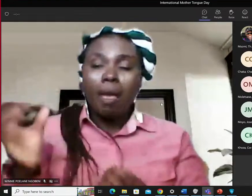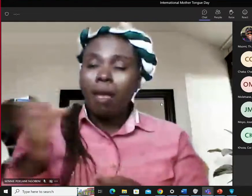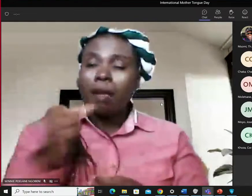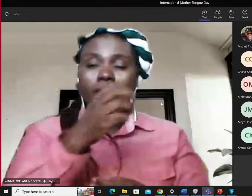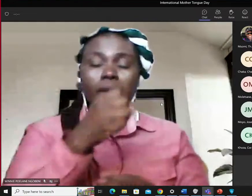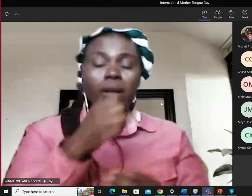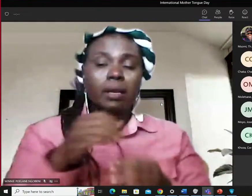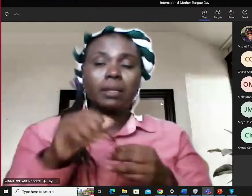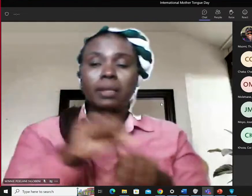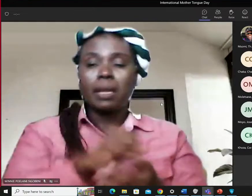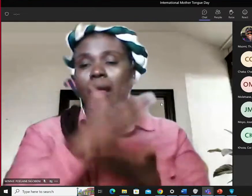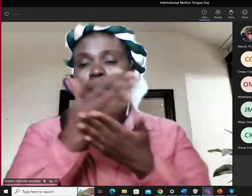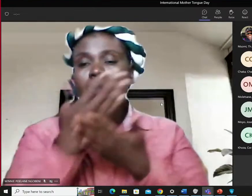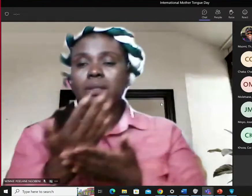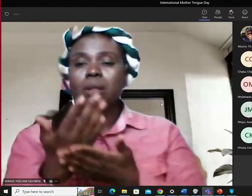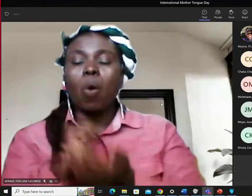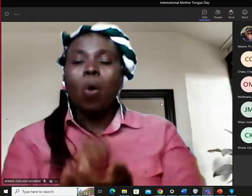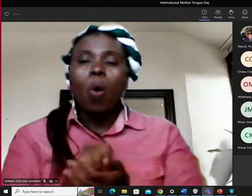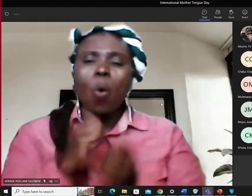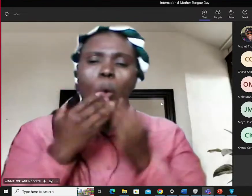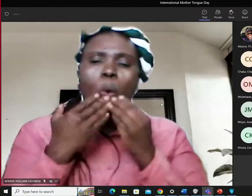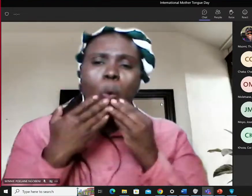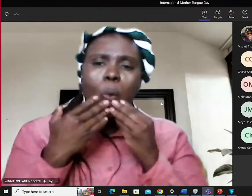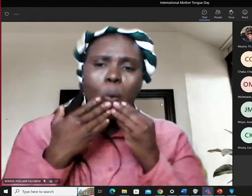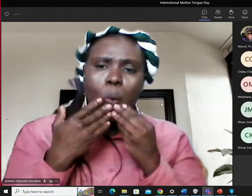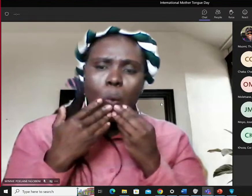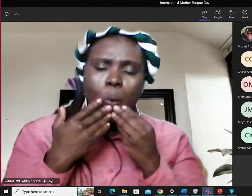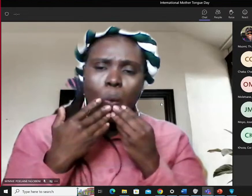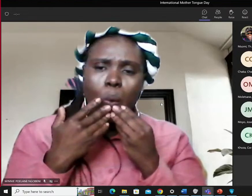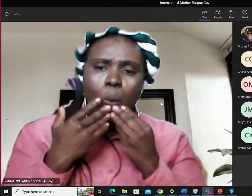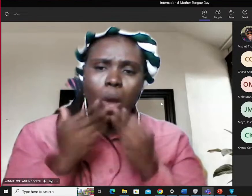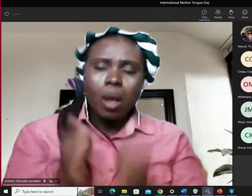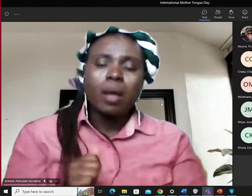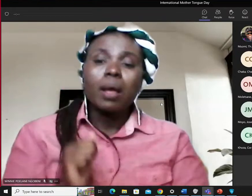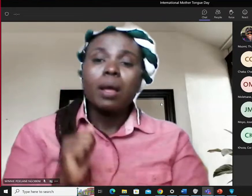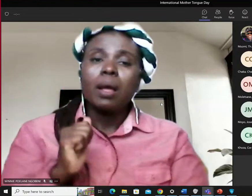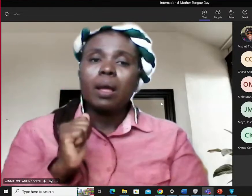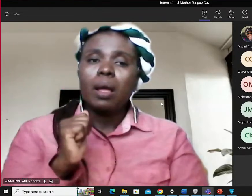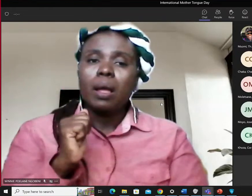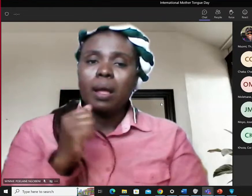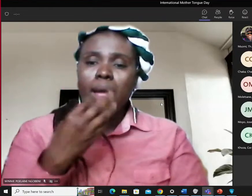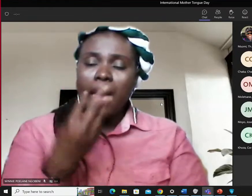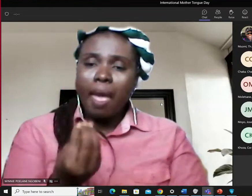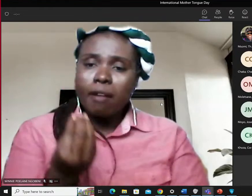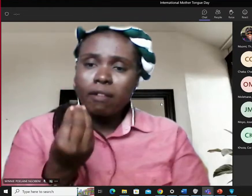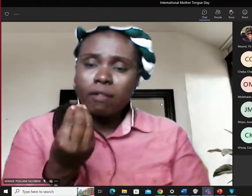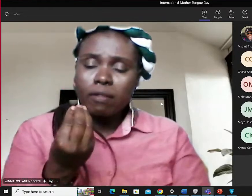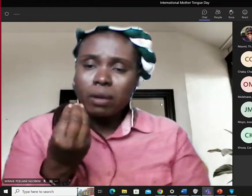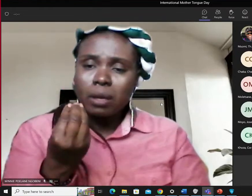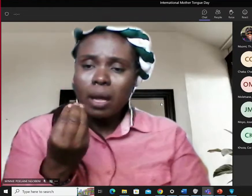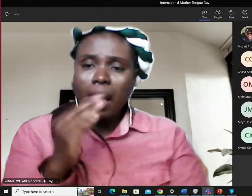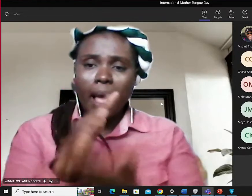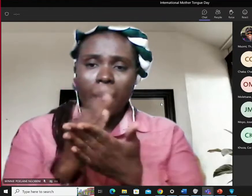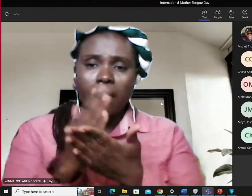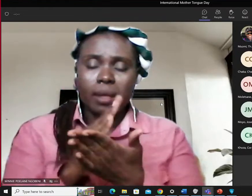participants who vote for oral teaching and articulation of words,